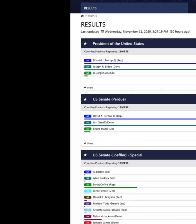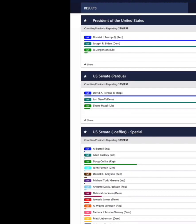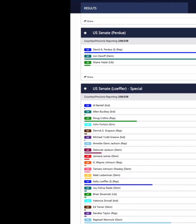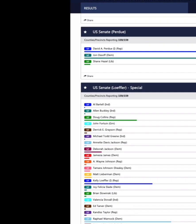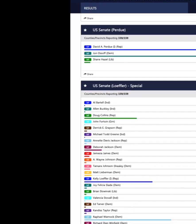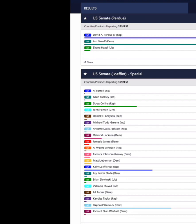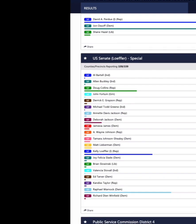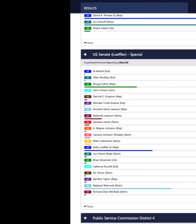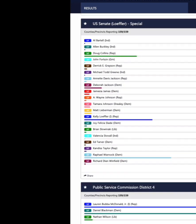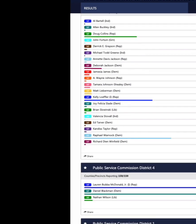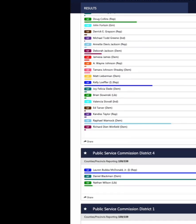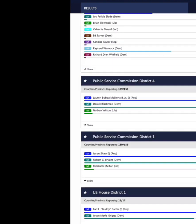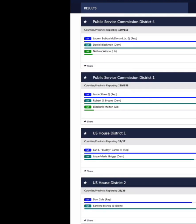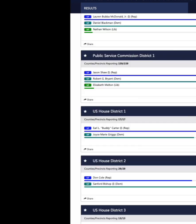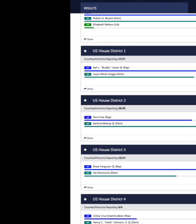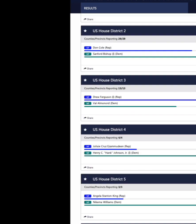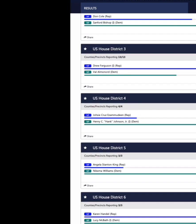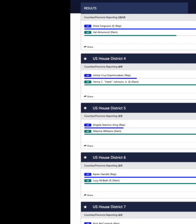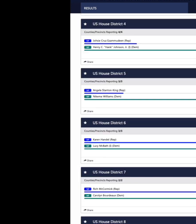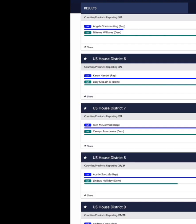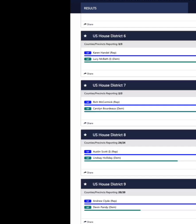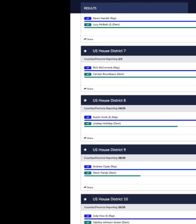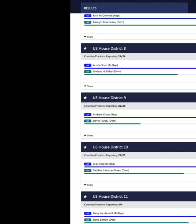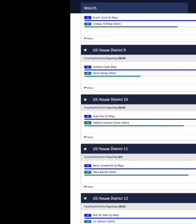when out of hundreds of races,